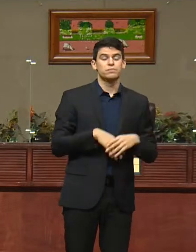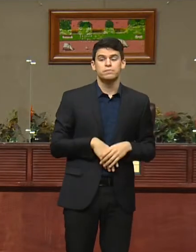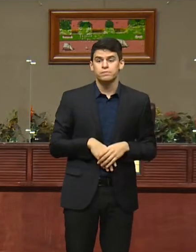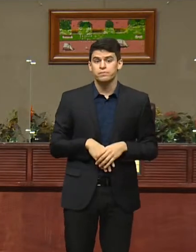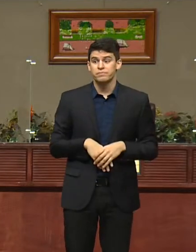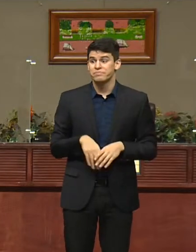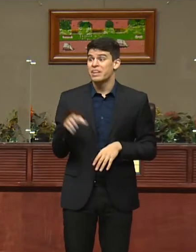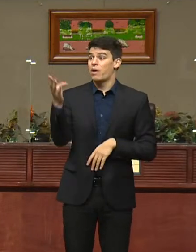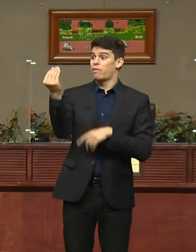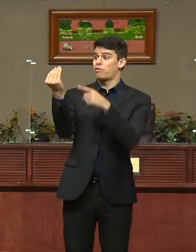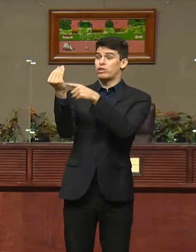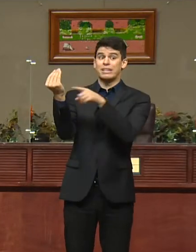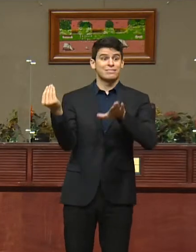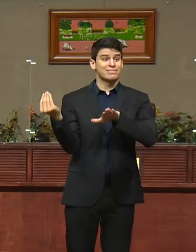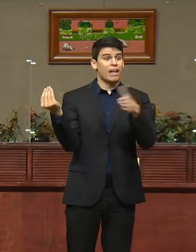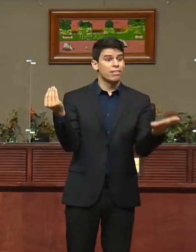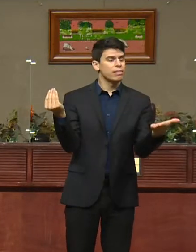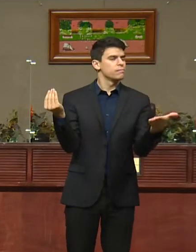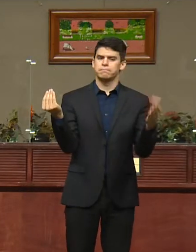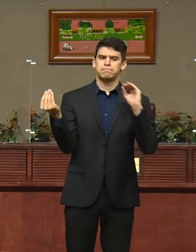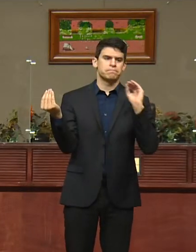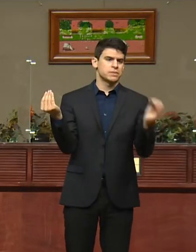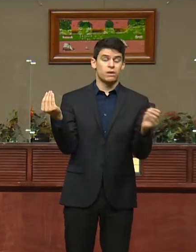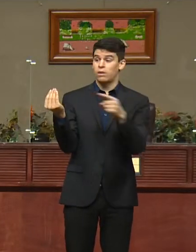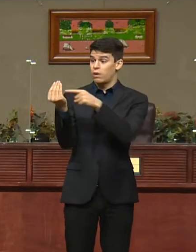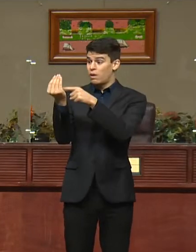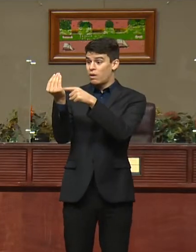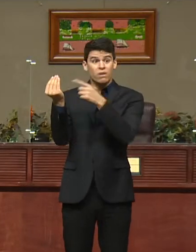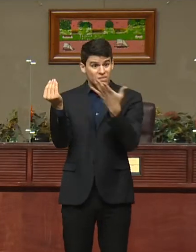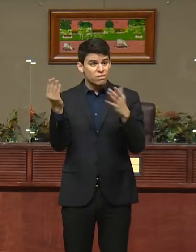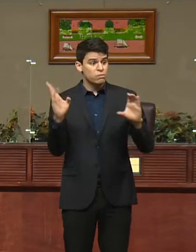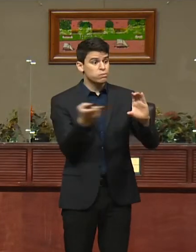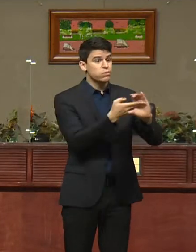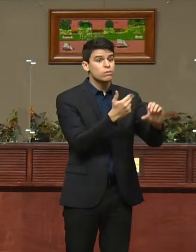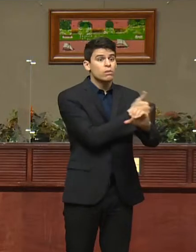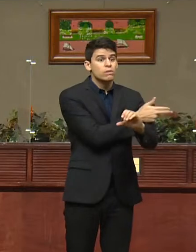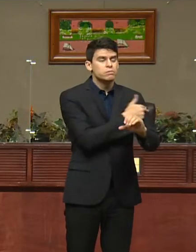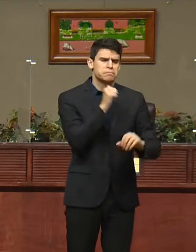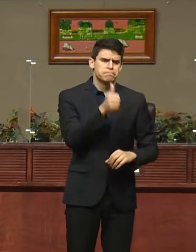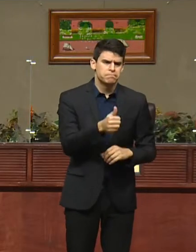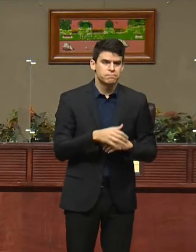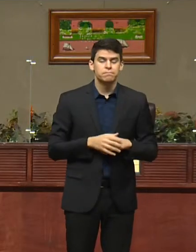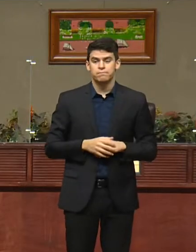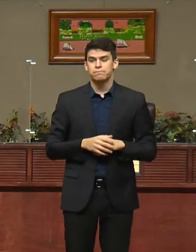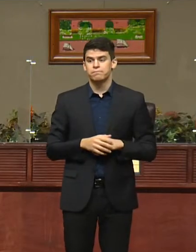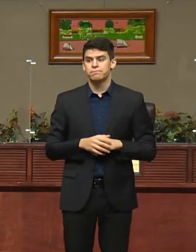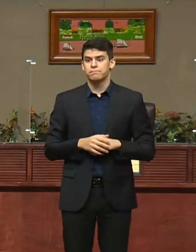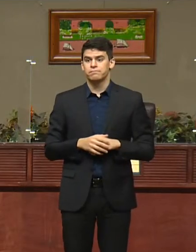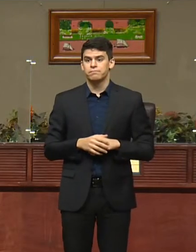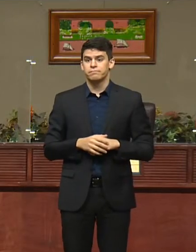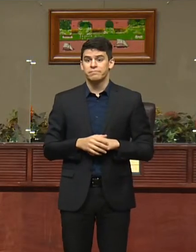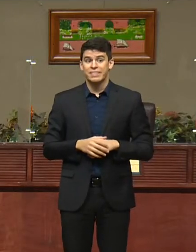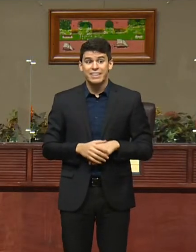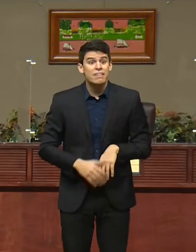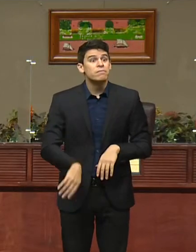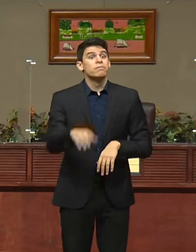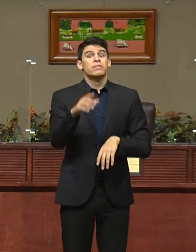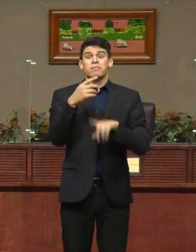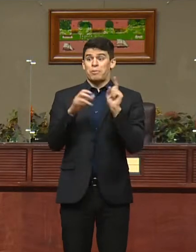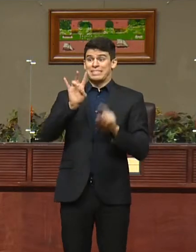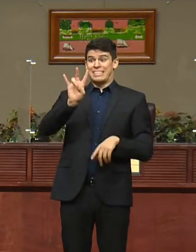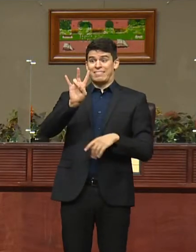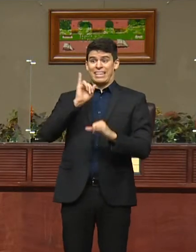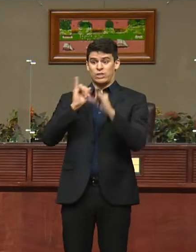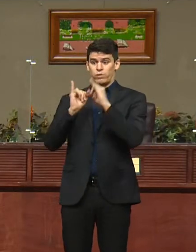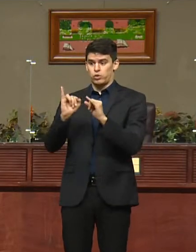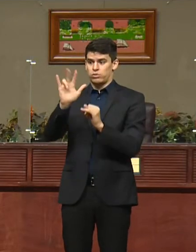death or hospitalization in this group so far. 3 of the 7 interviewed individuals did not